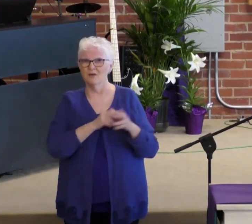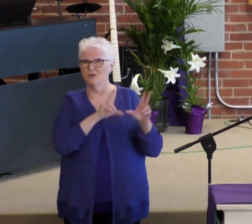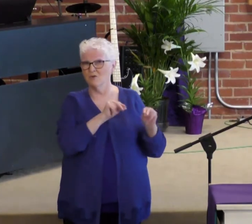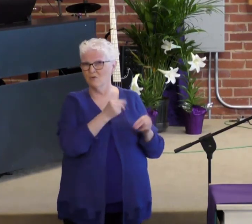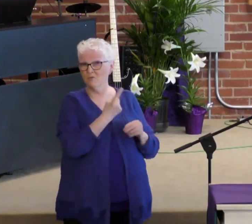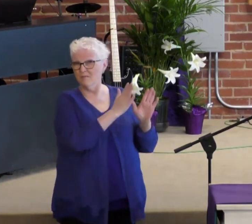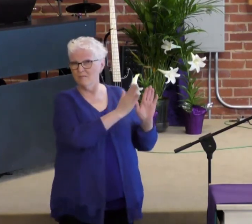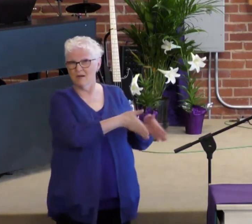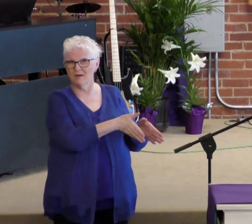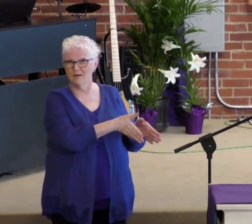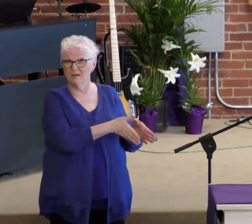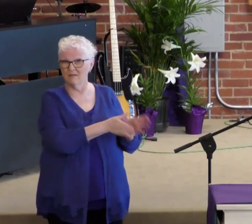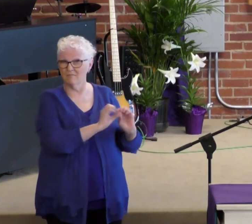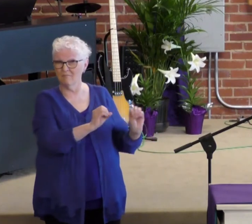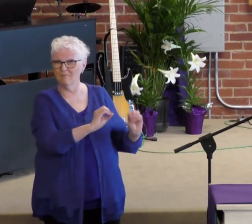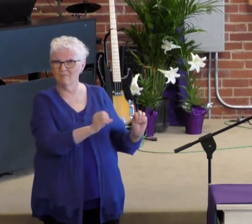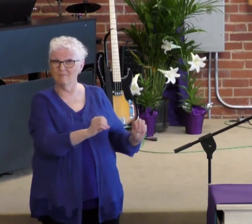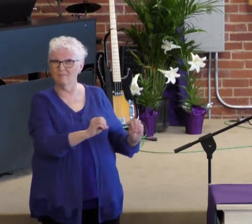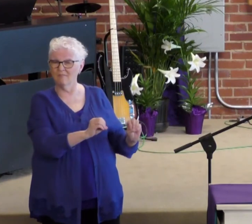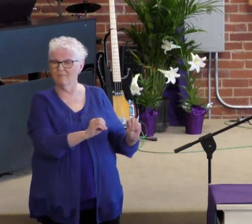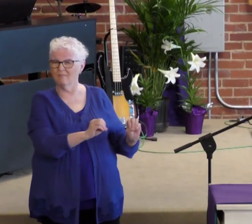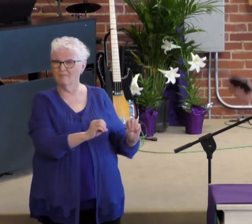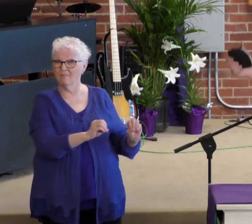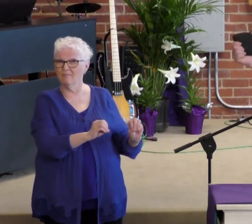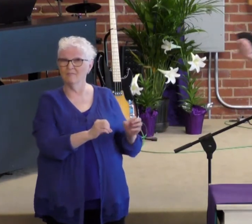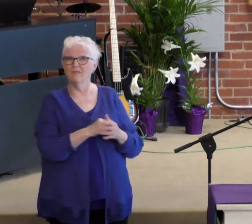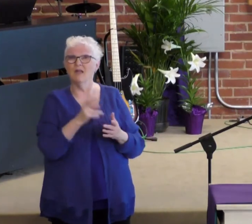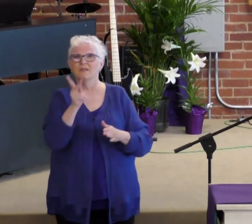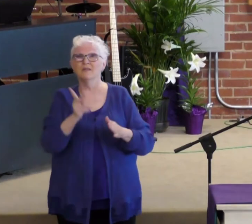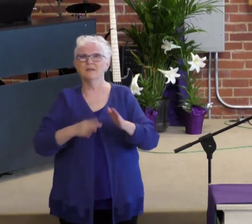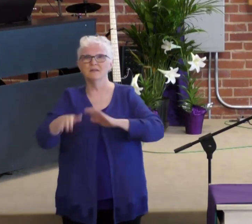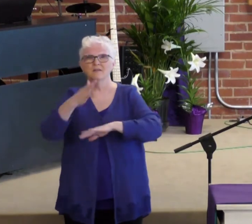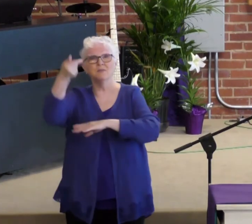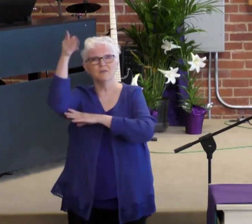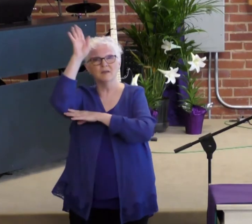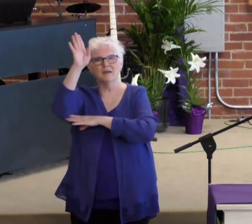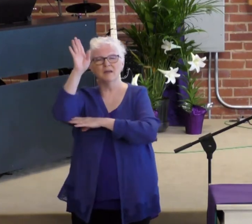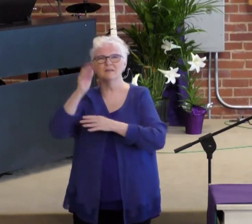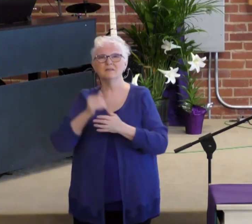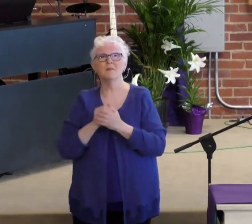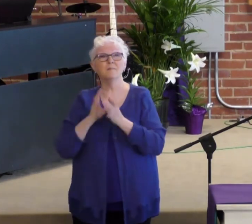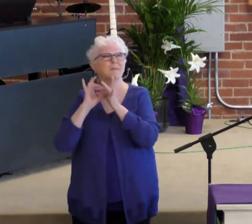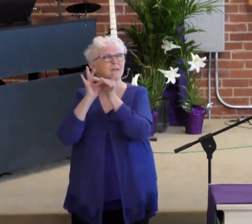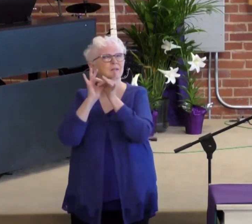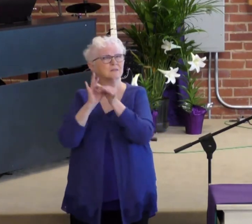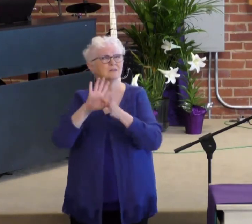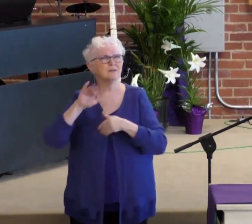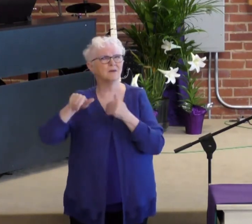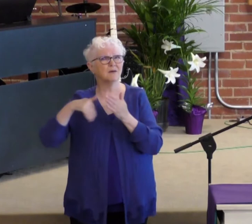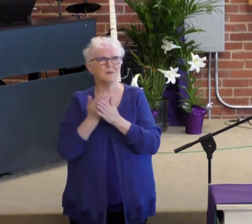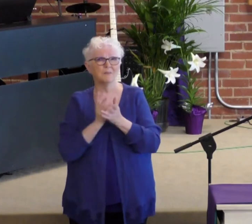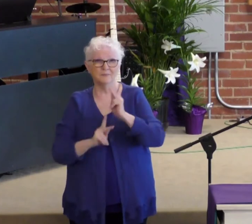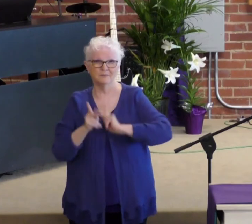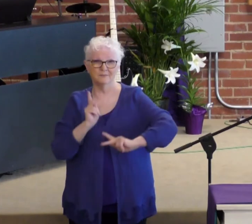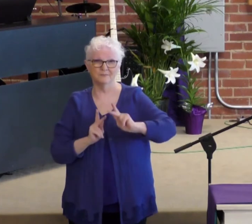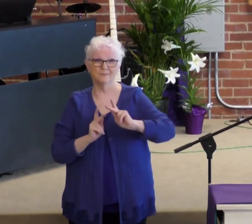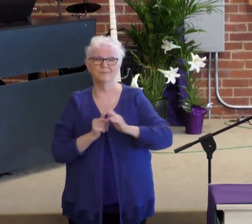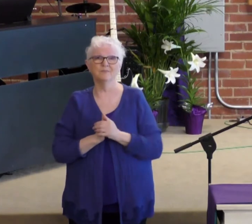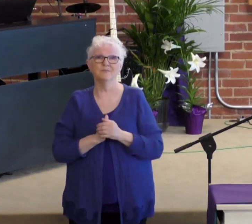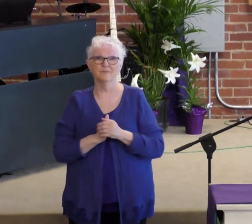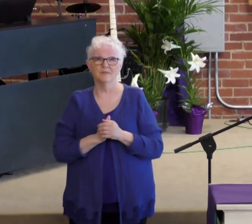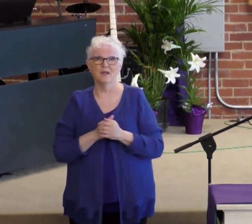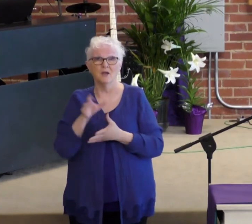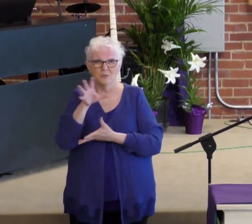right? We don't leave anybody out. The kingdom of God belongs to all people.